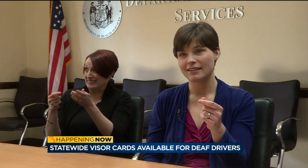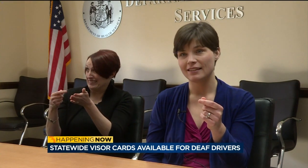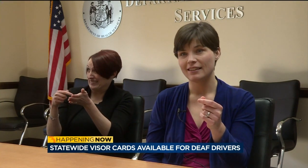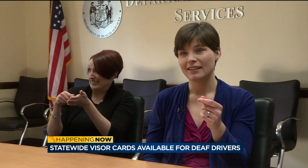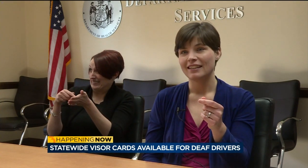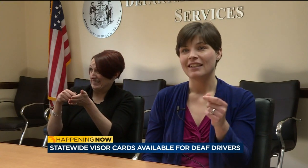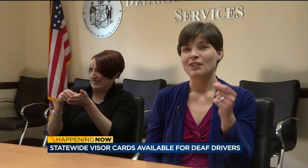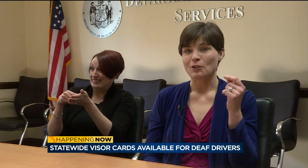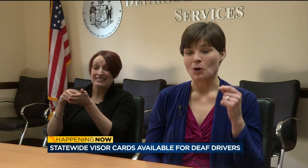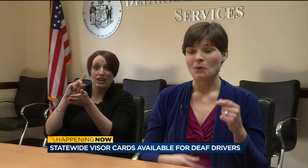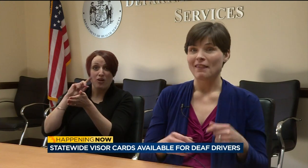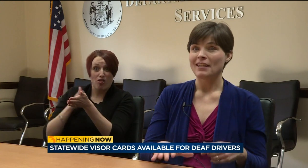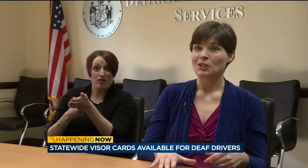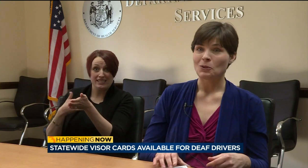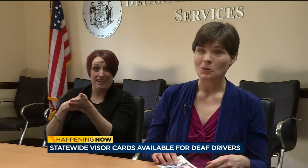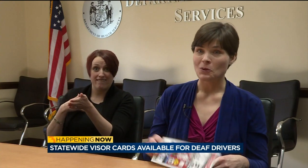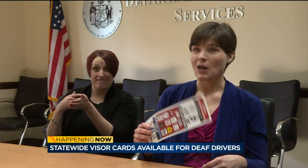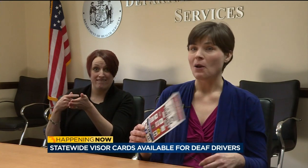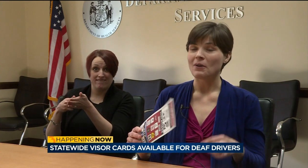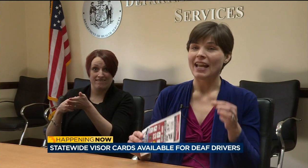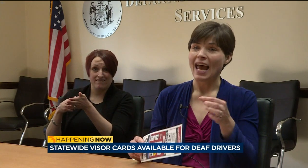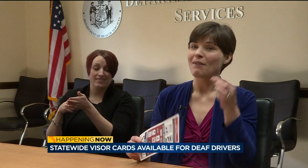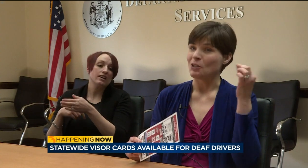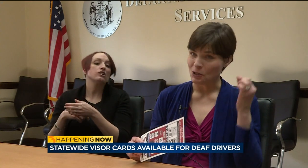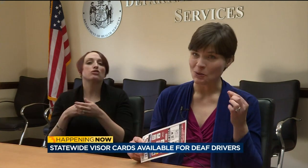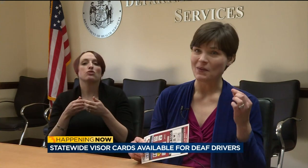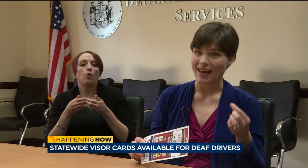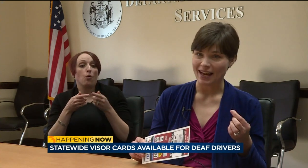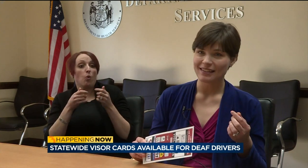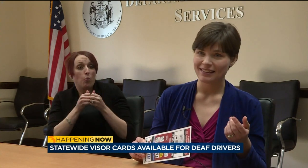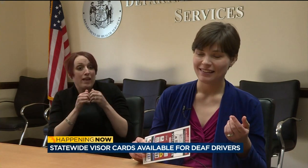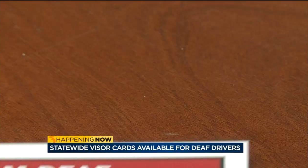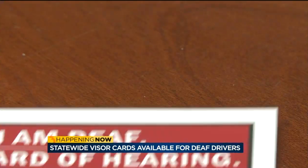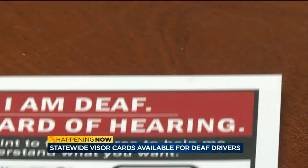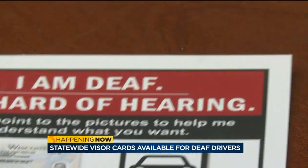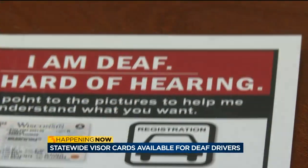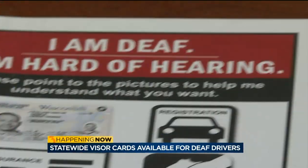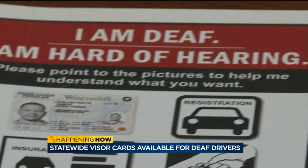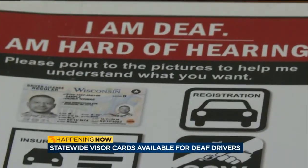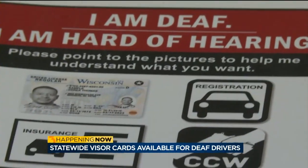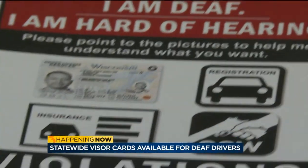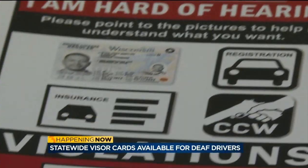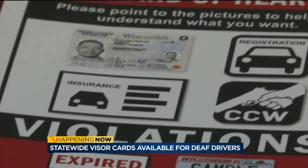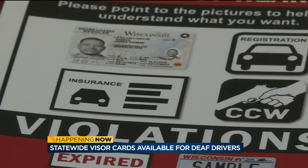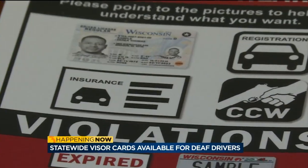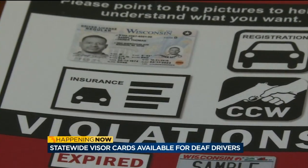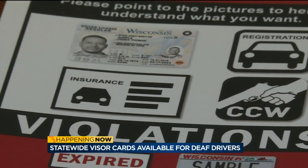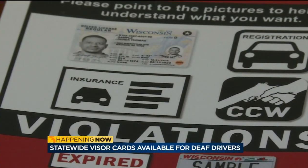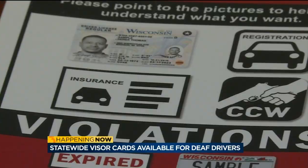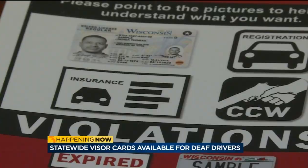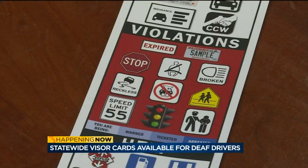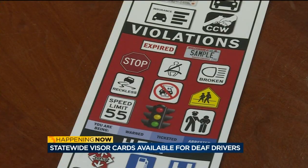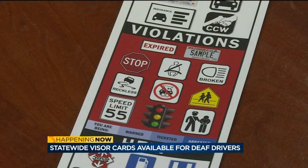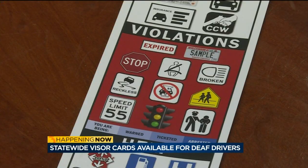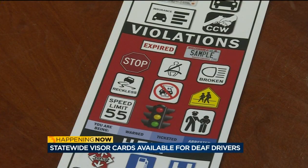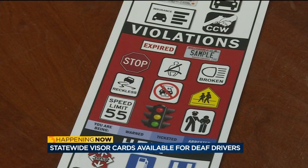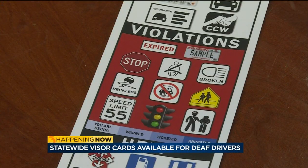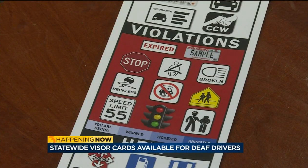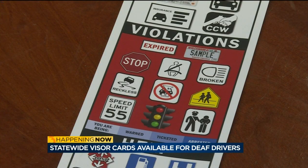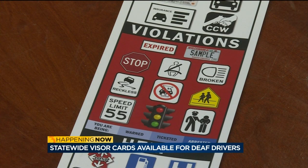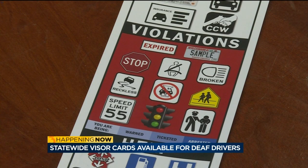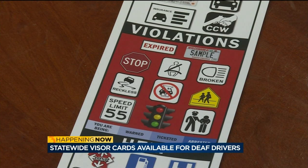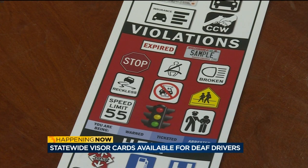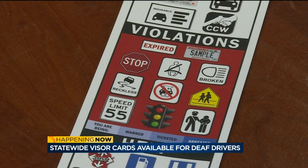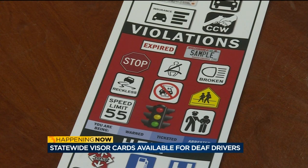loss. So with this tool, I wouldn't have to do that. The card is a tool for both the deaf community and